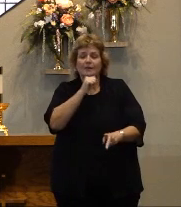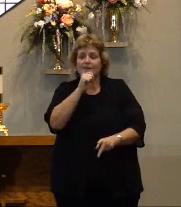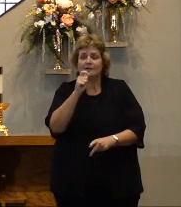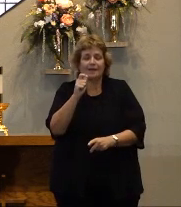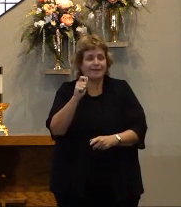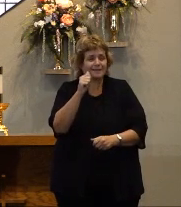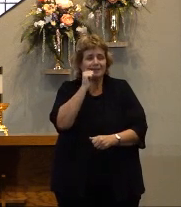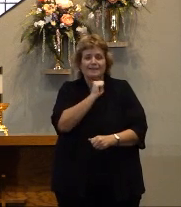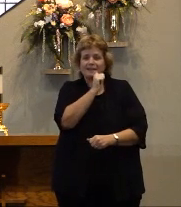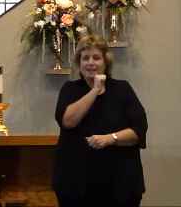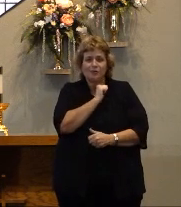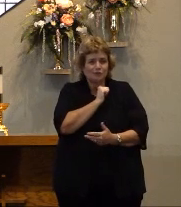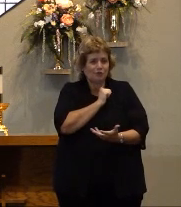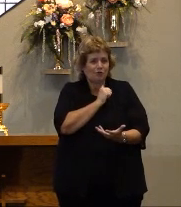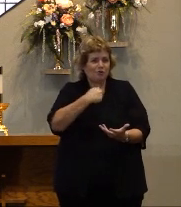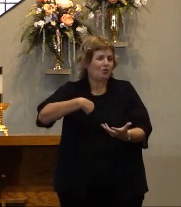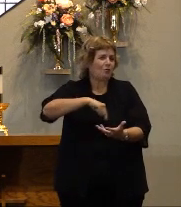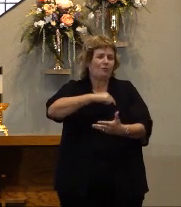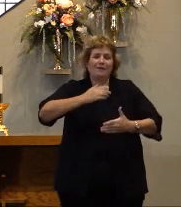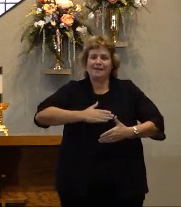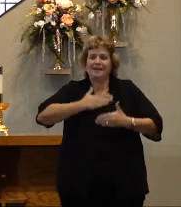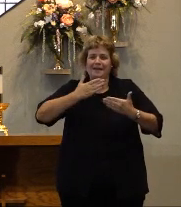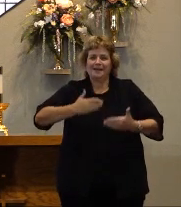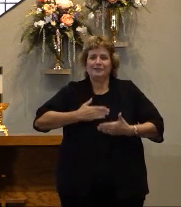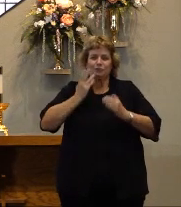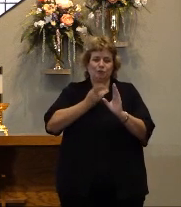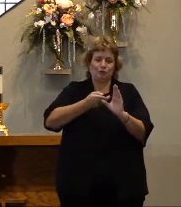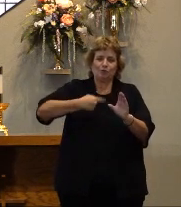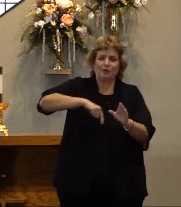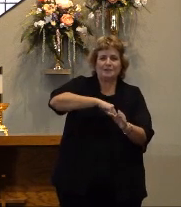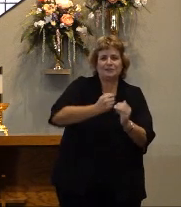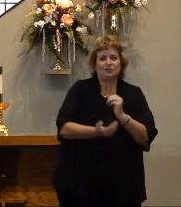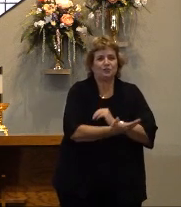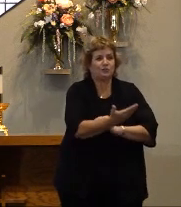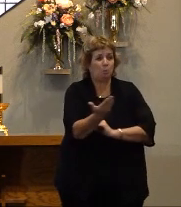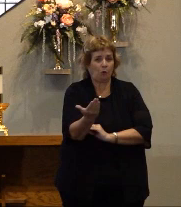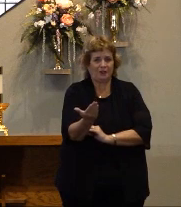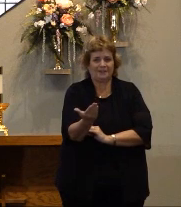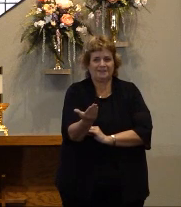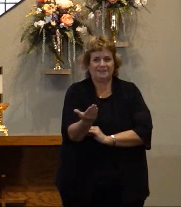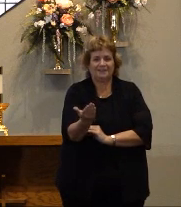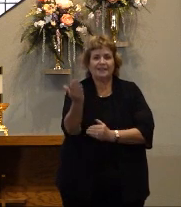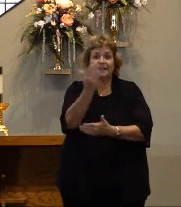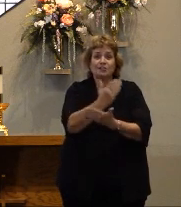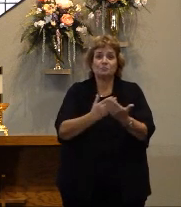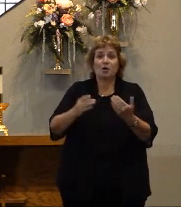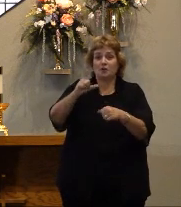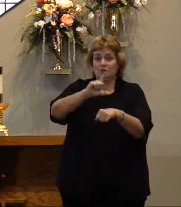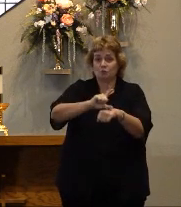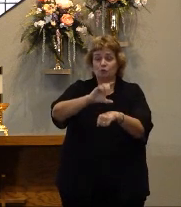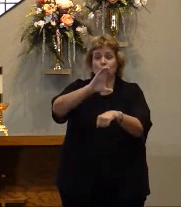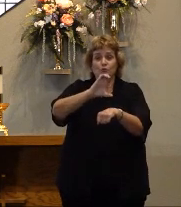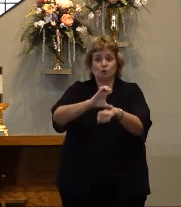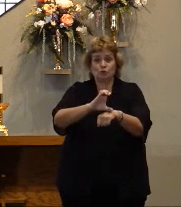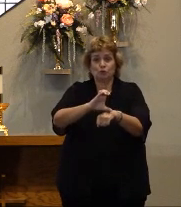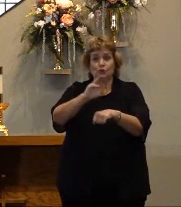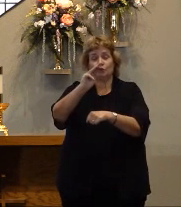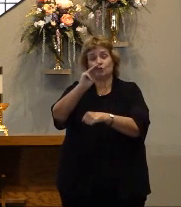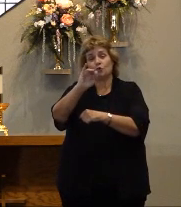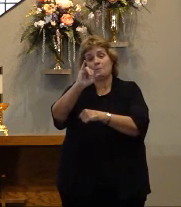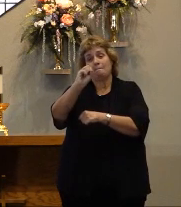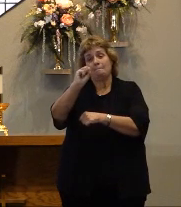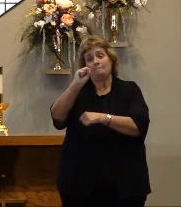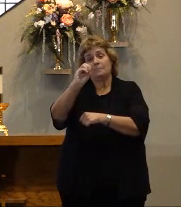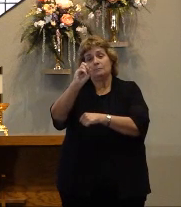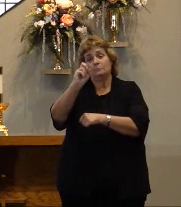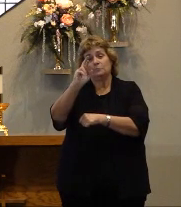Phoenix area, we're glad that you could join us this morning. As part of the Lutheran Church Missouri Synod, we